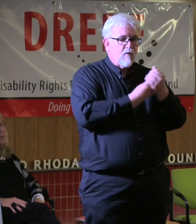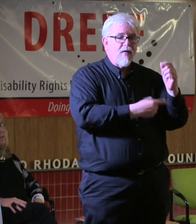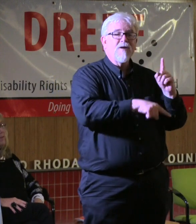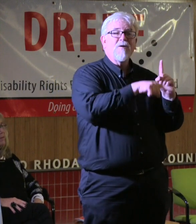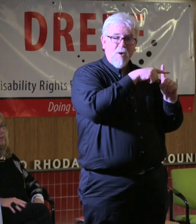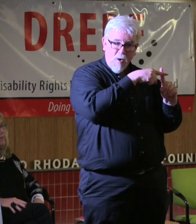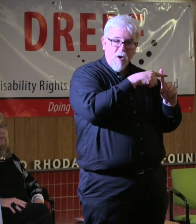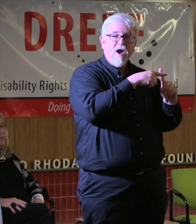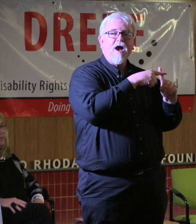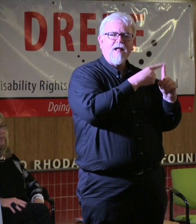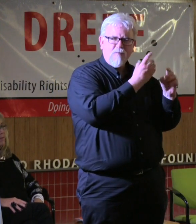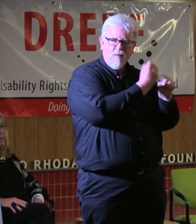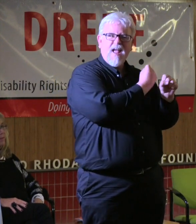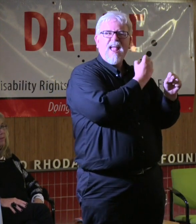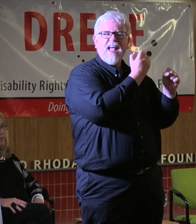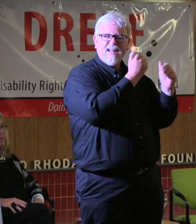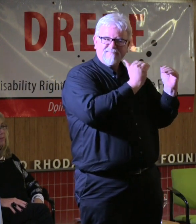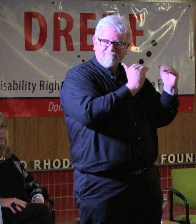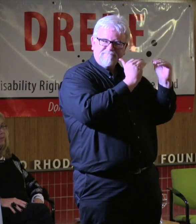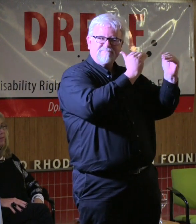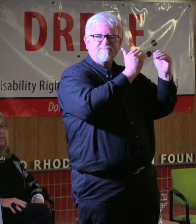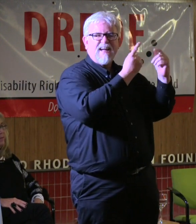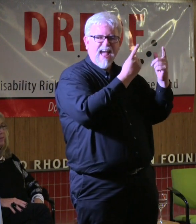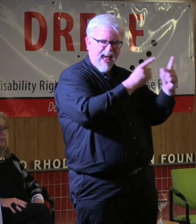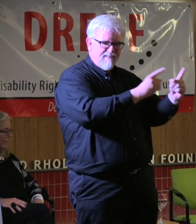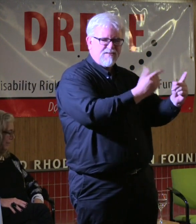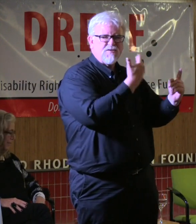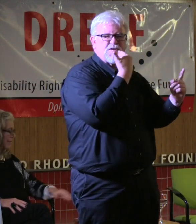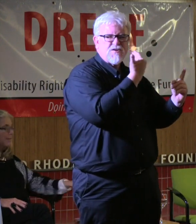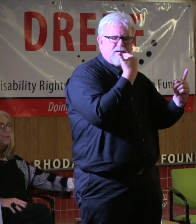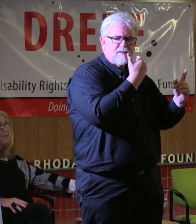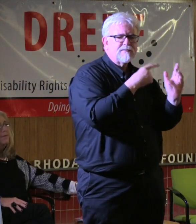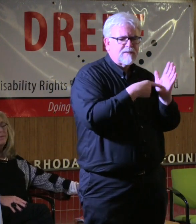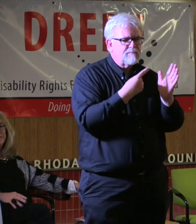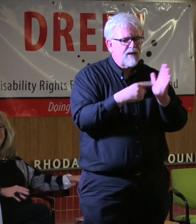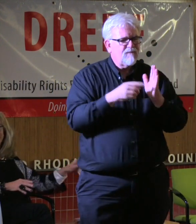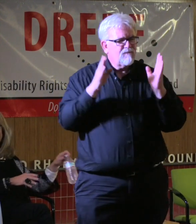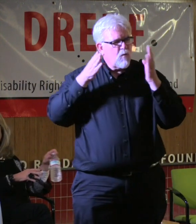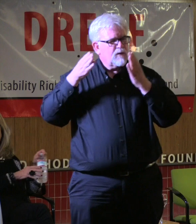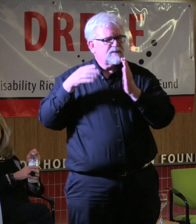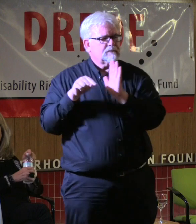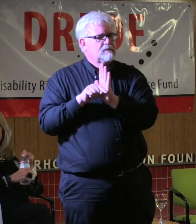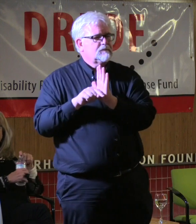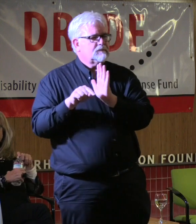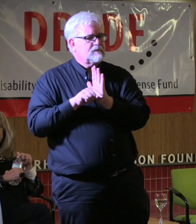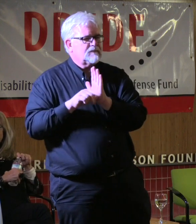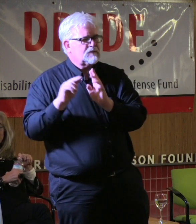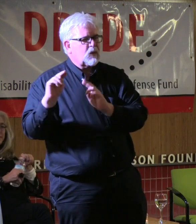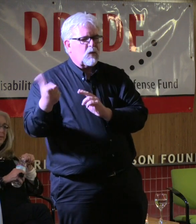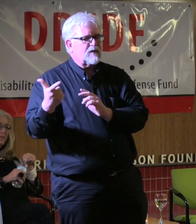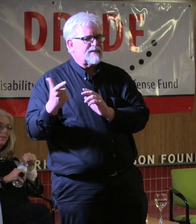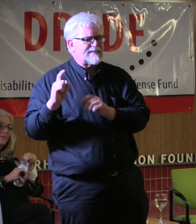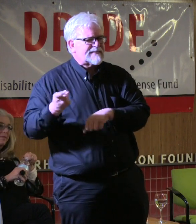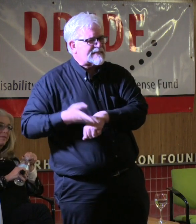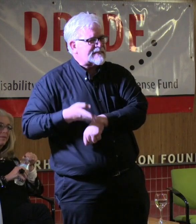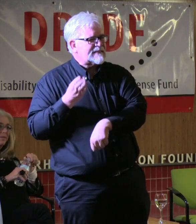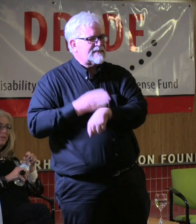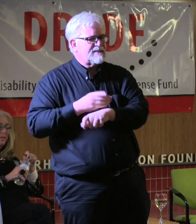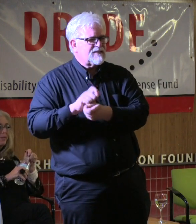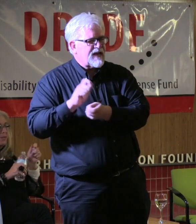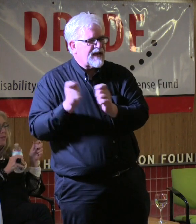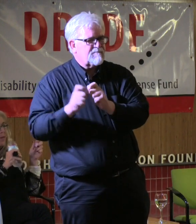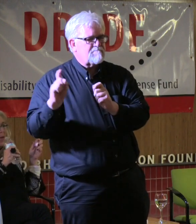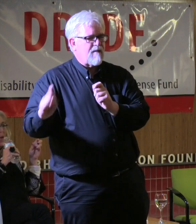good, the things that are happening that are good, but also sometimes focusing on the things that aren't good that need to